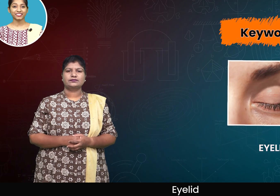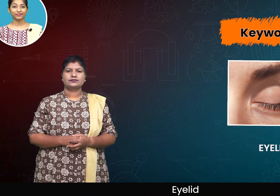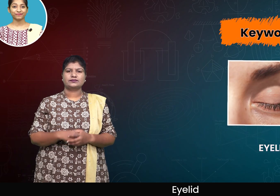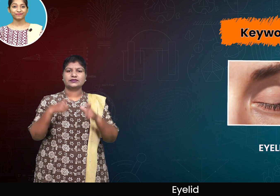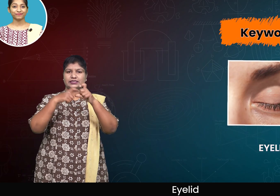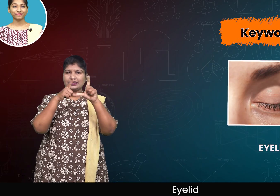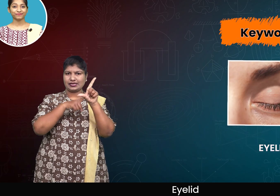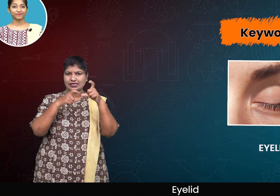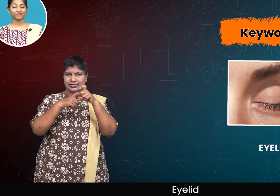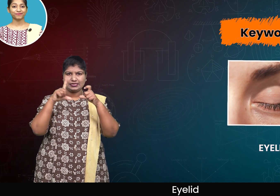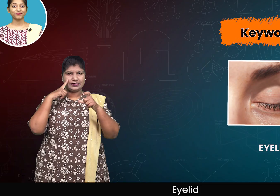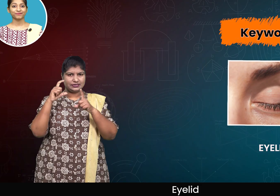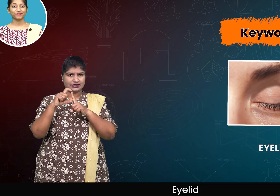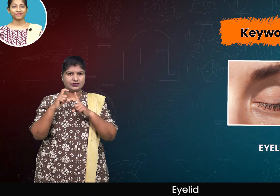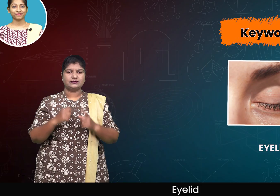eyelid,